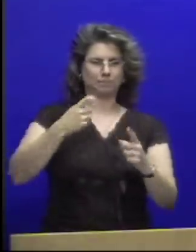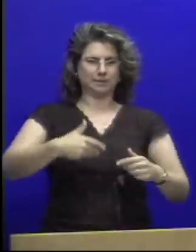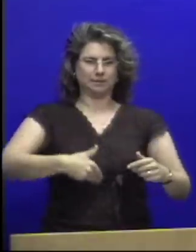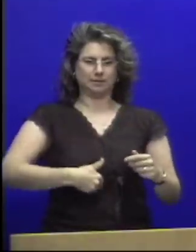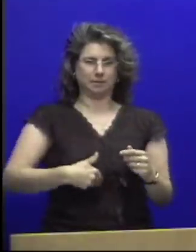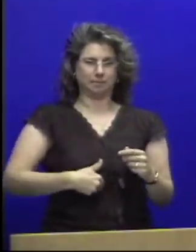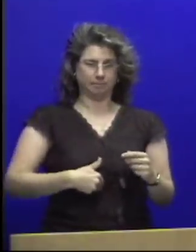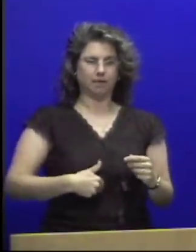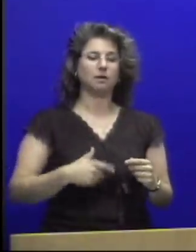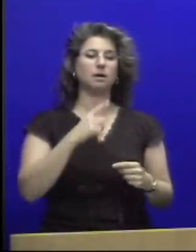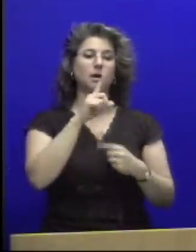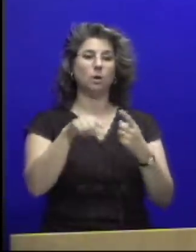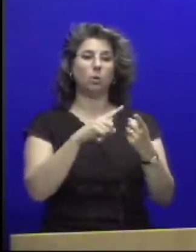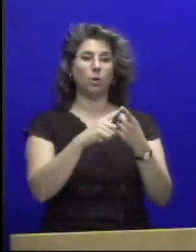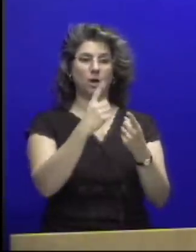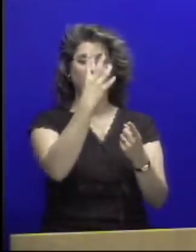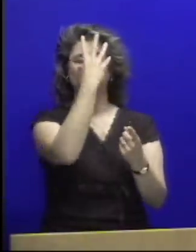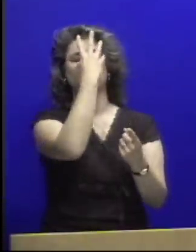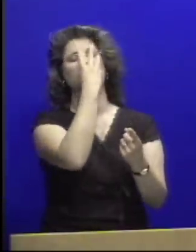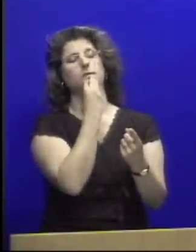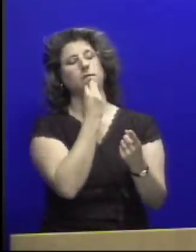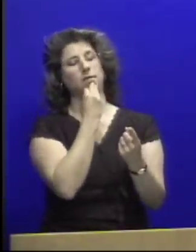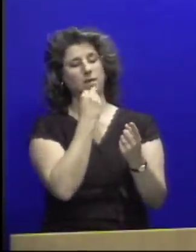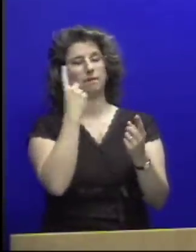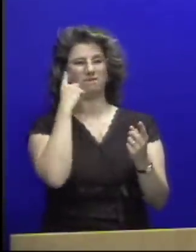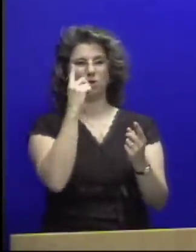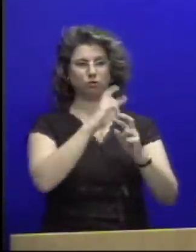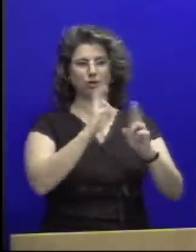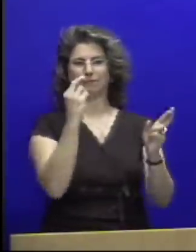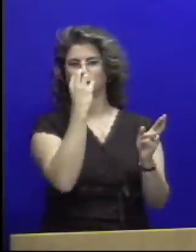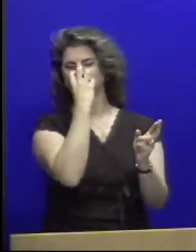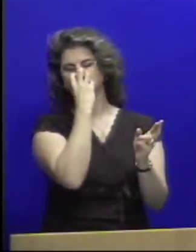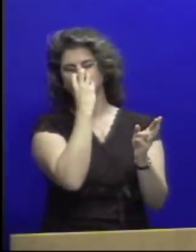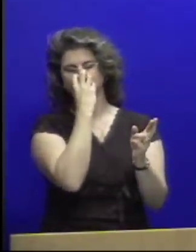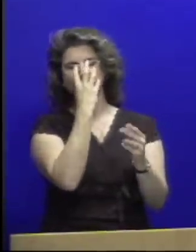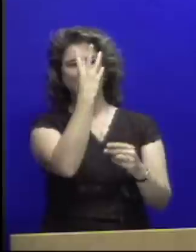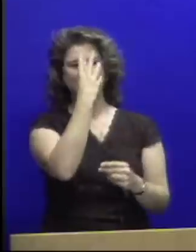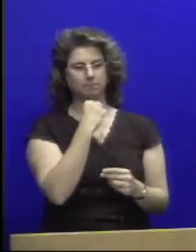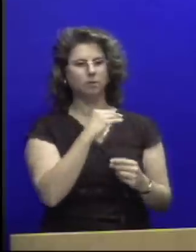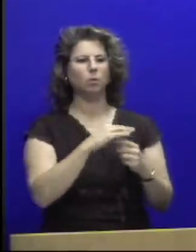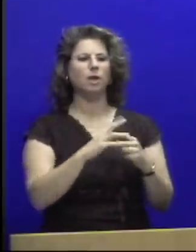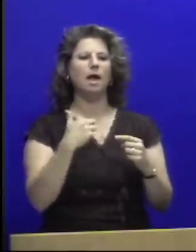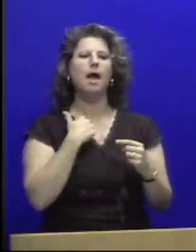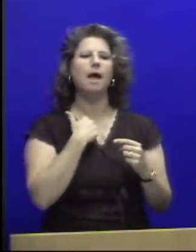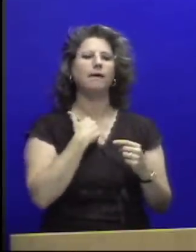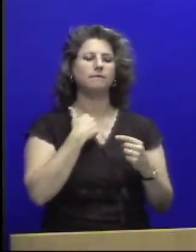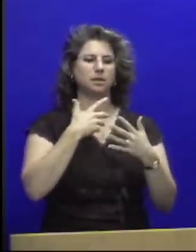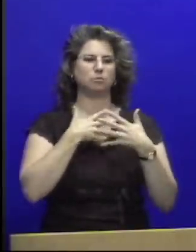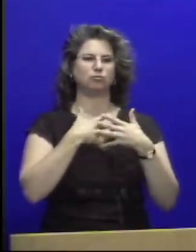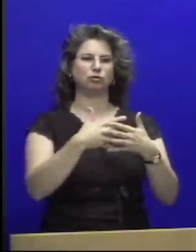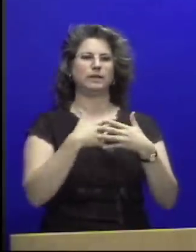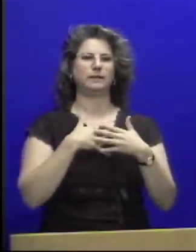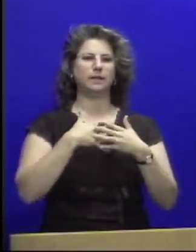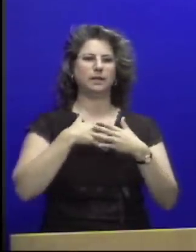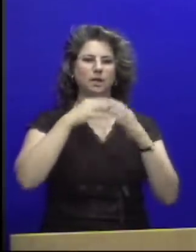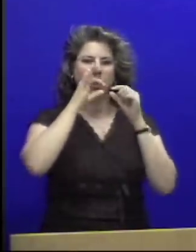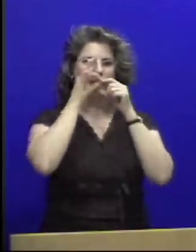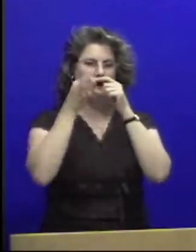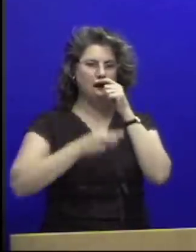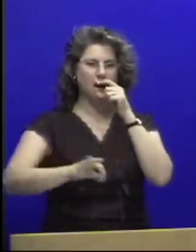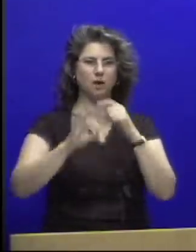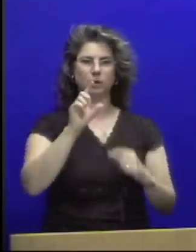they put you to sleep for your operation, they will put a breathing tube in through your mouth that goes into